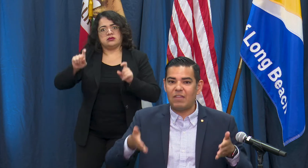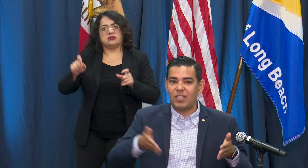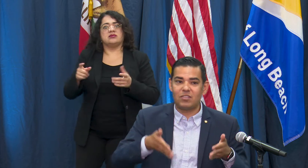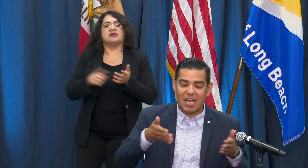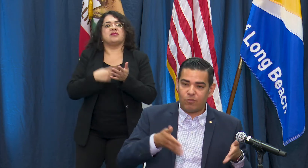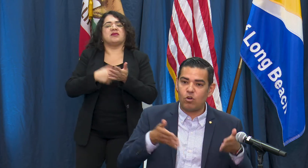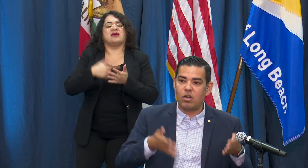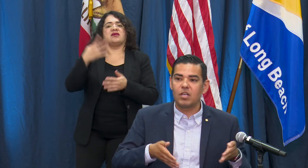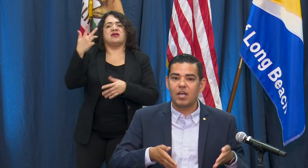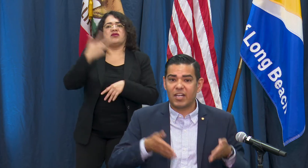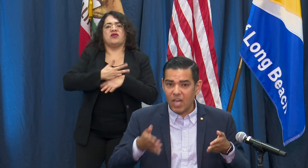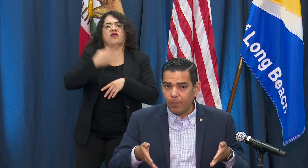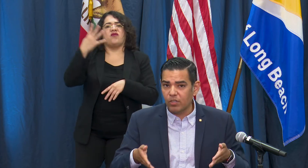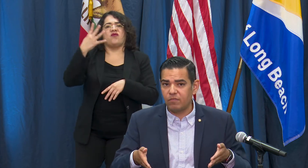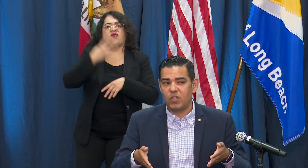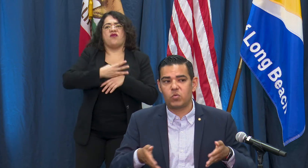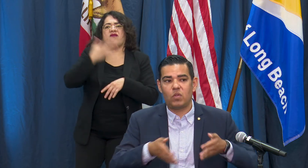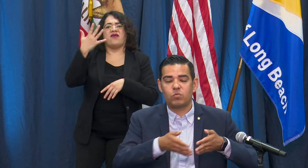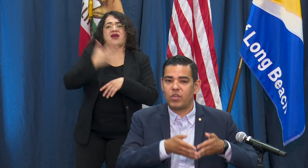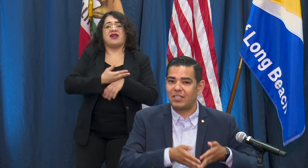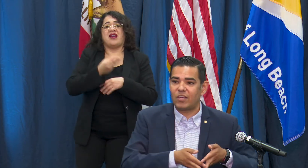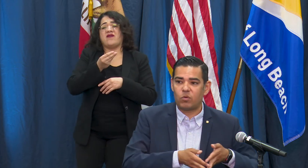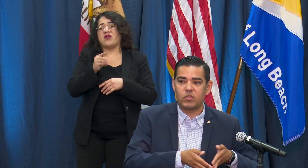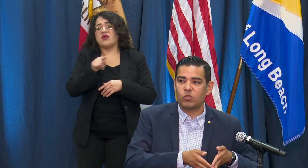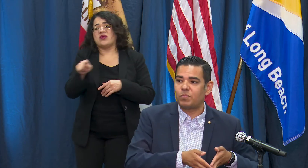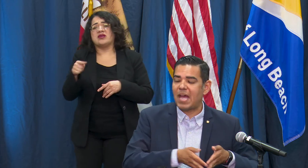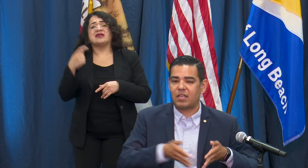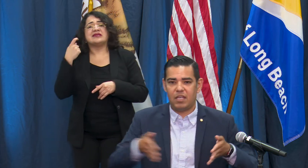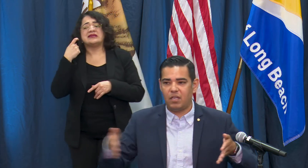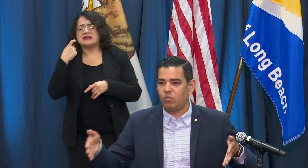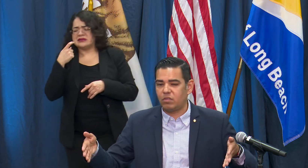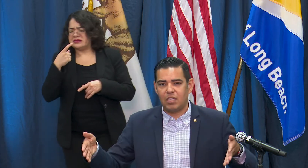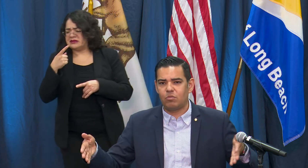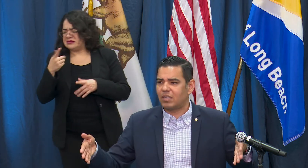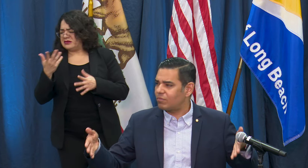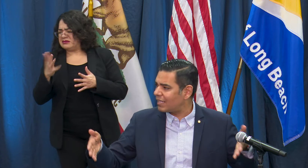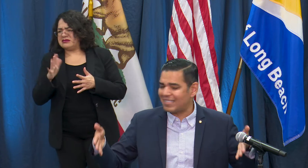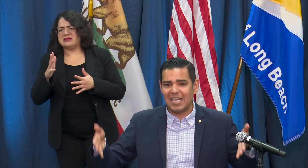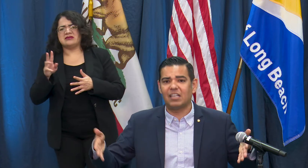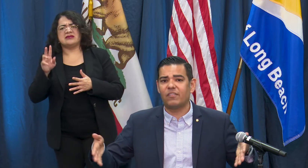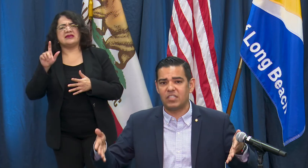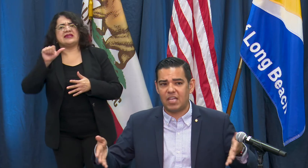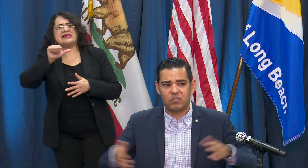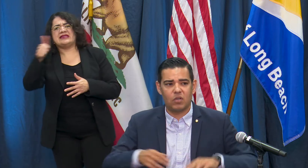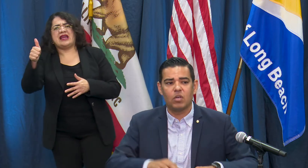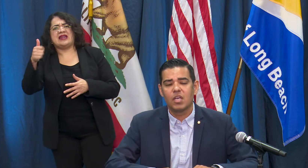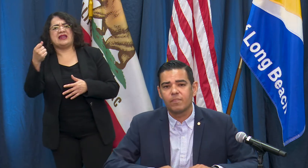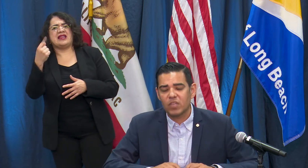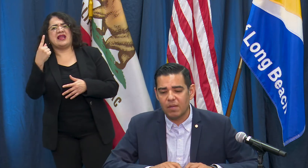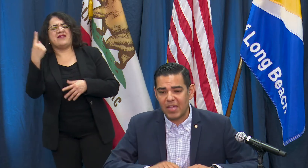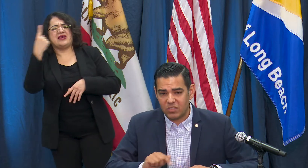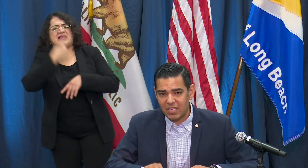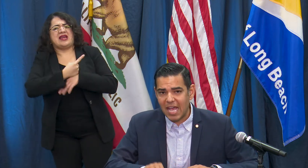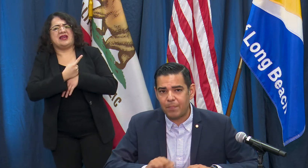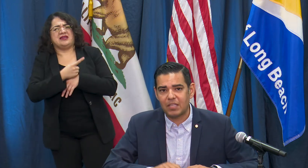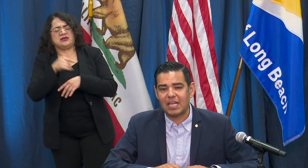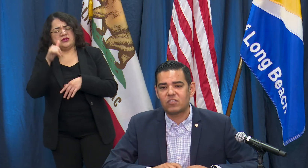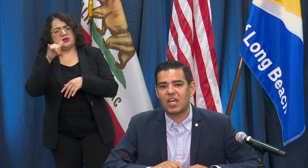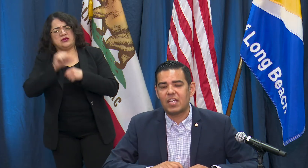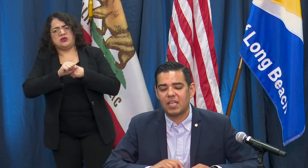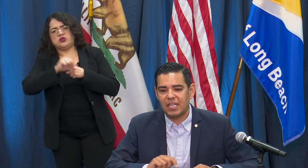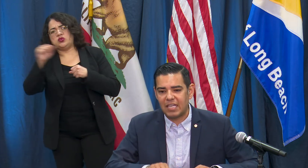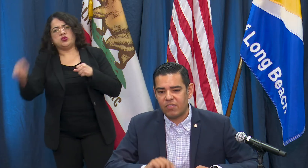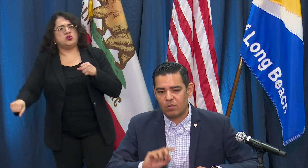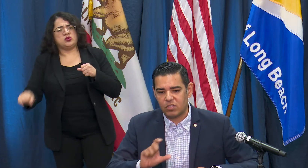4, 5 days. And I've heard a couple individuals where they didn't get the results back. It was like something like 10, 11 days. So that did happen at